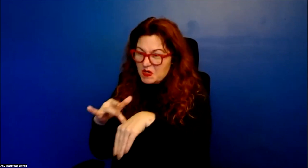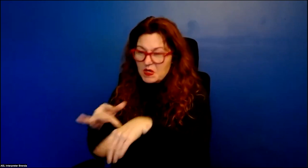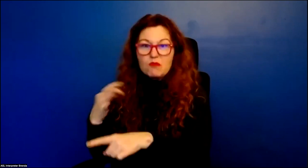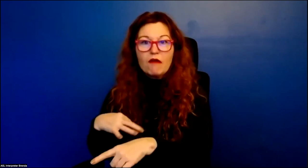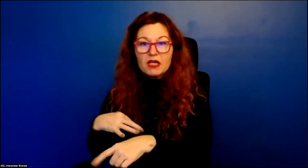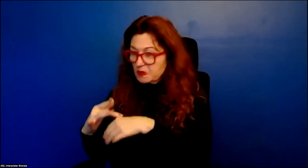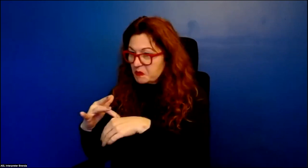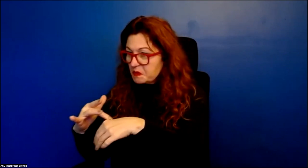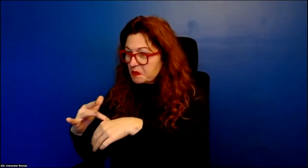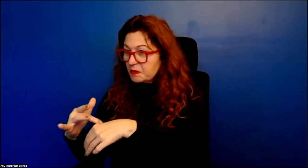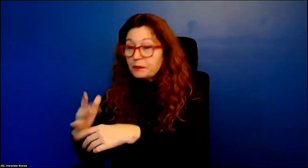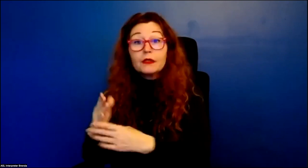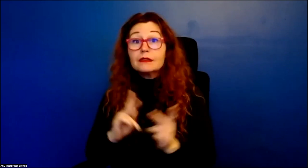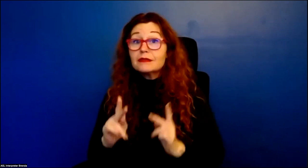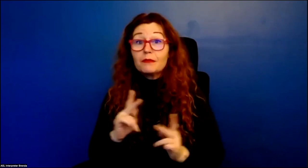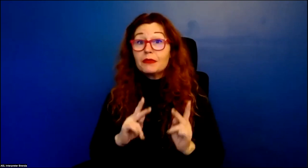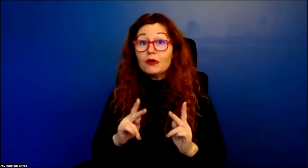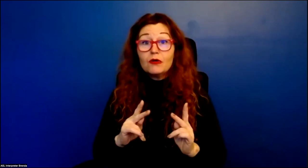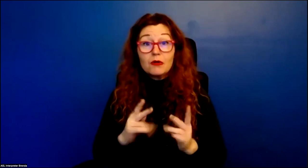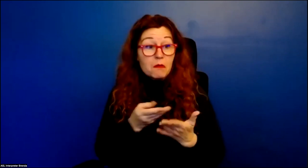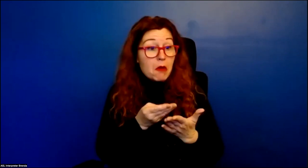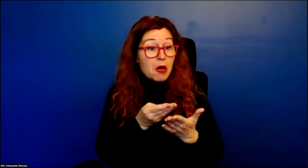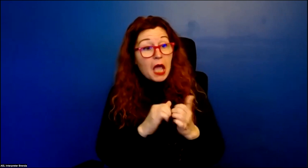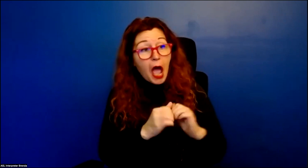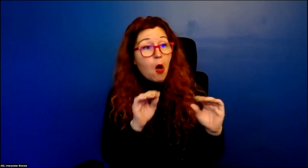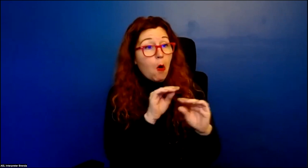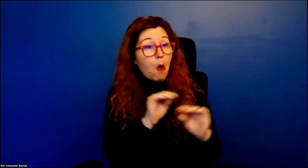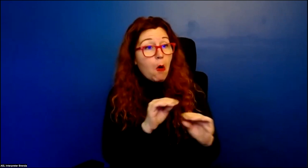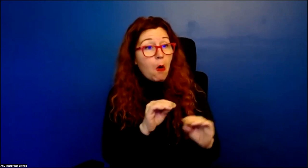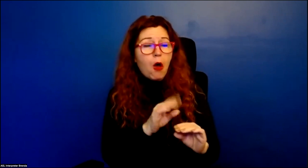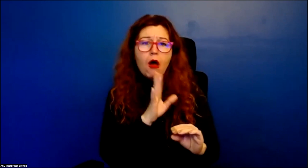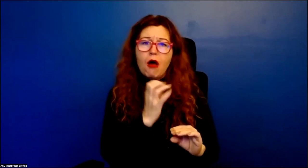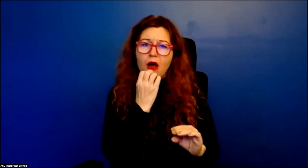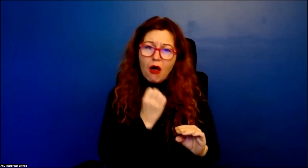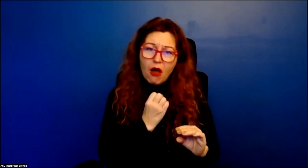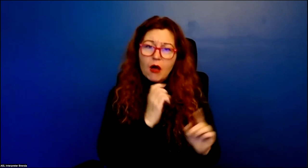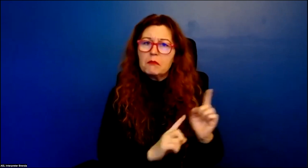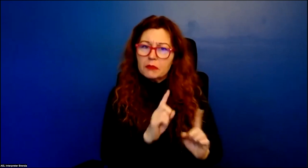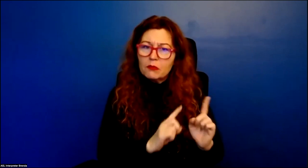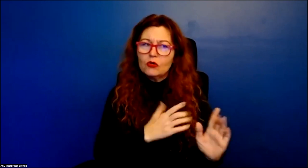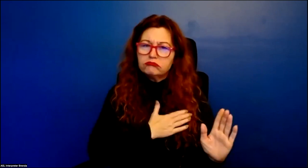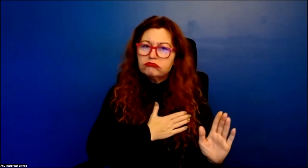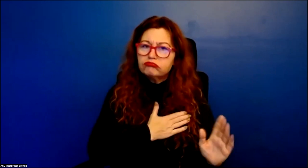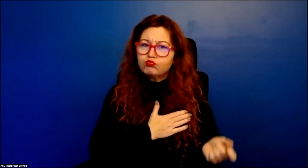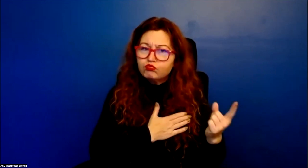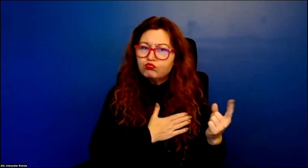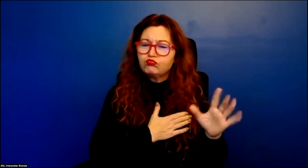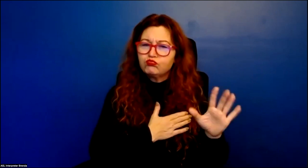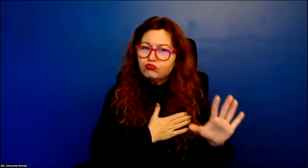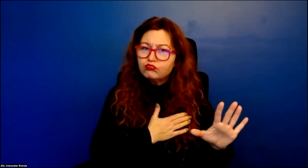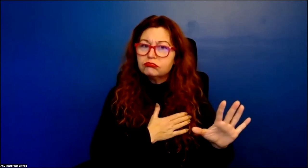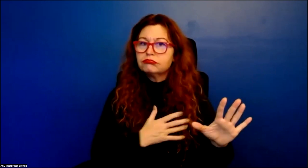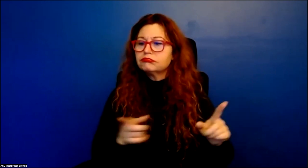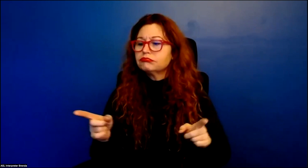people that are moved by the empathy. But the people that care about the numbers really control the budget at the end